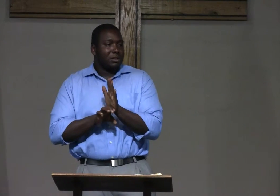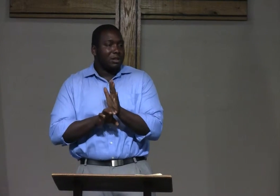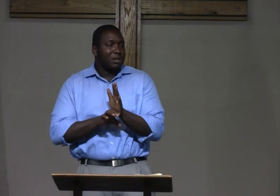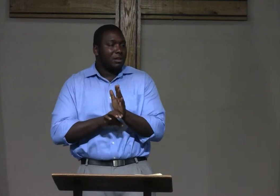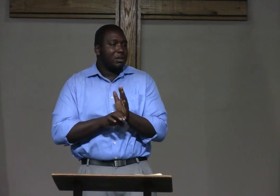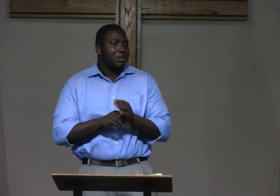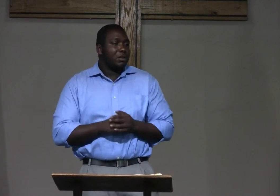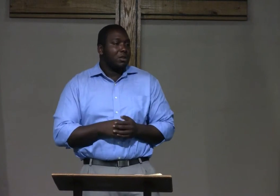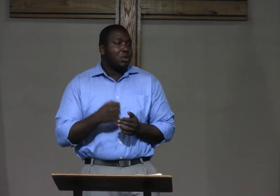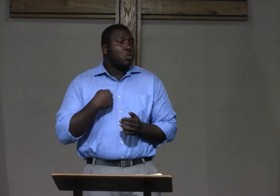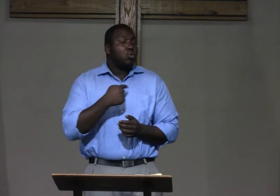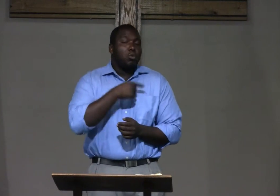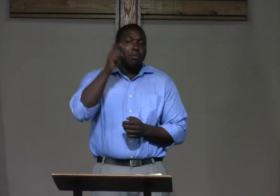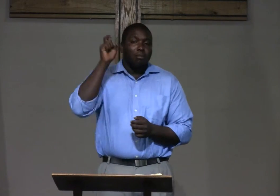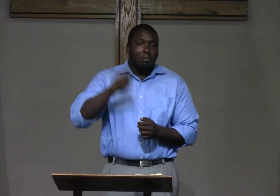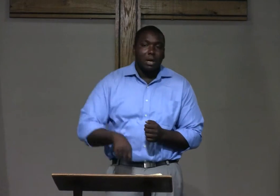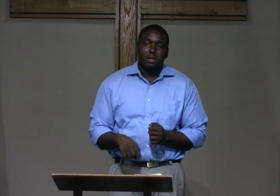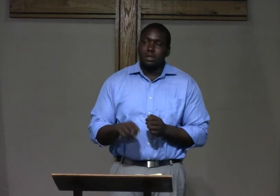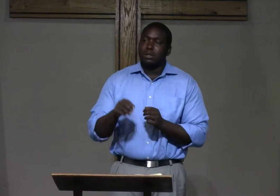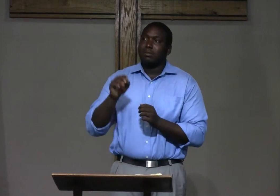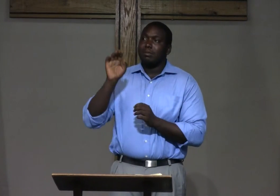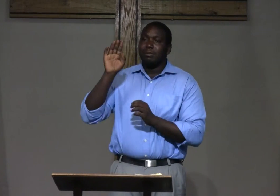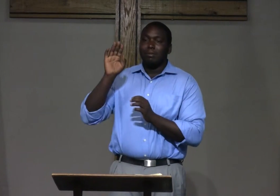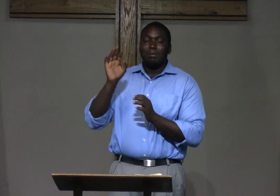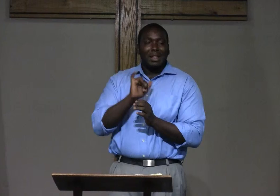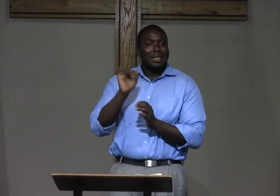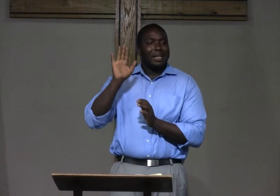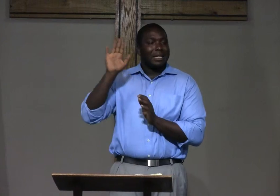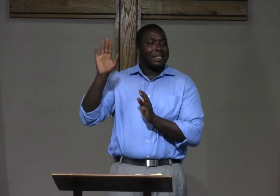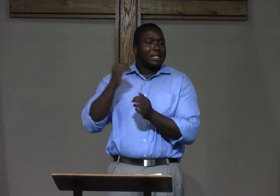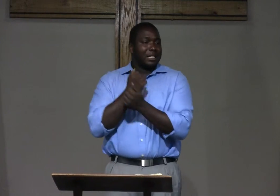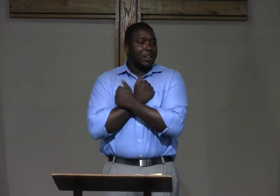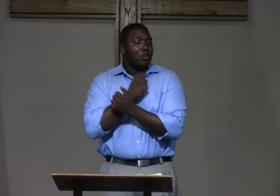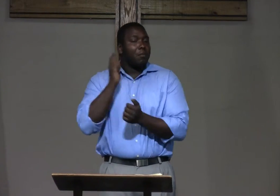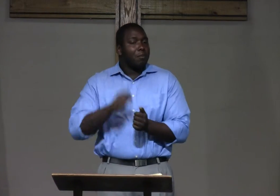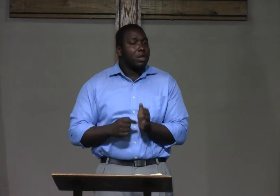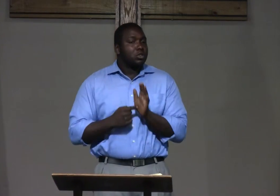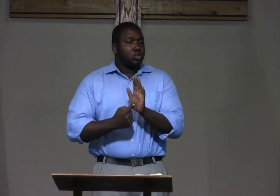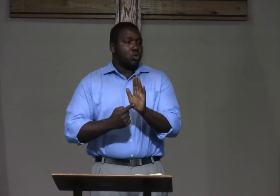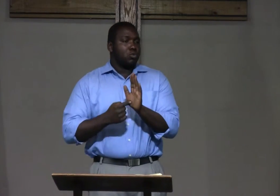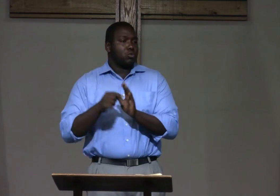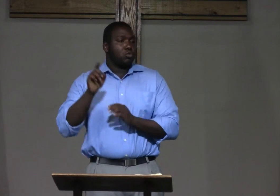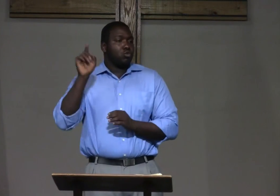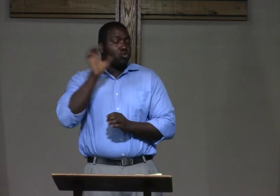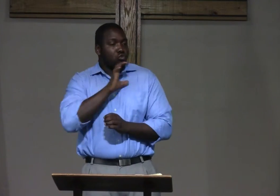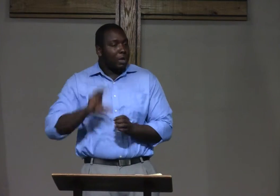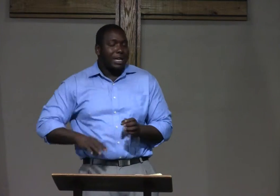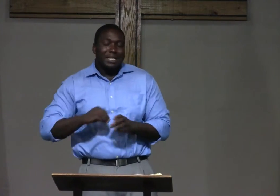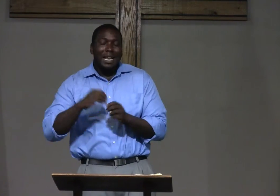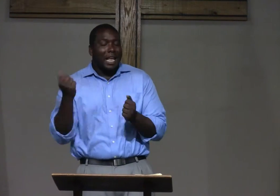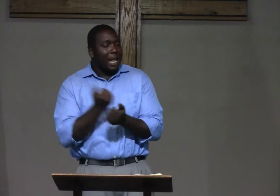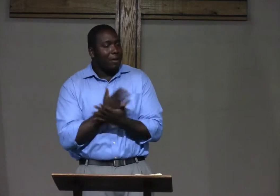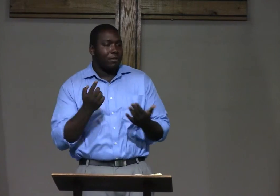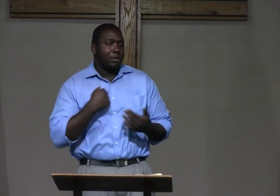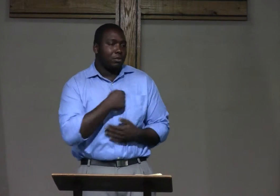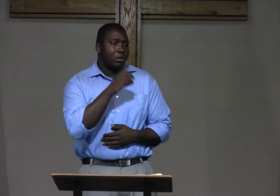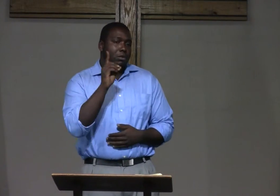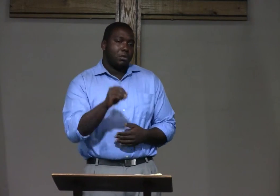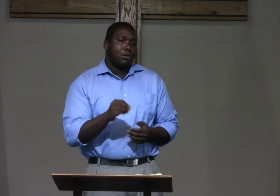follow his commandments. We must follow Christ's example. We must show Christ's love in